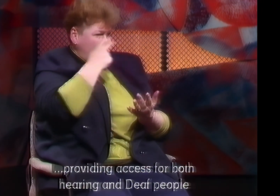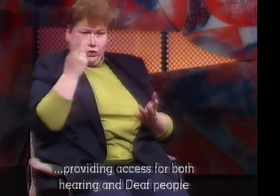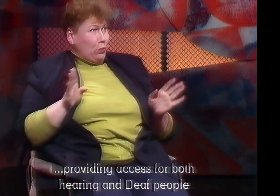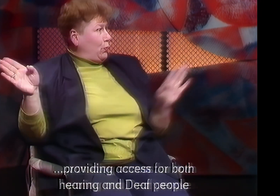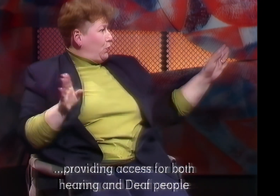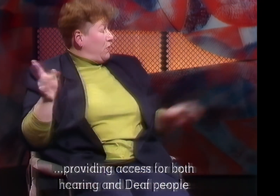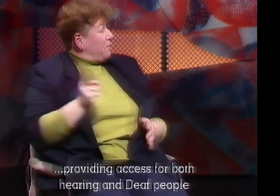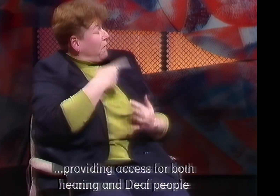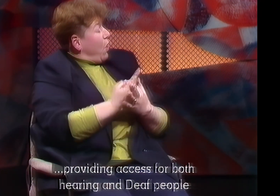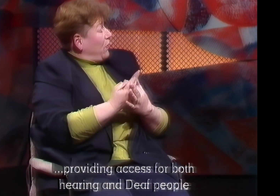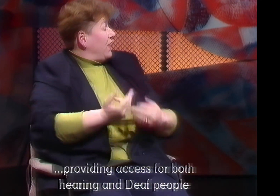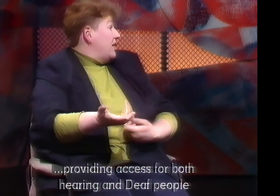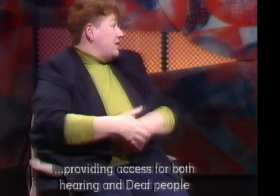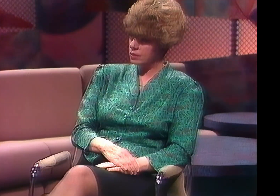deaf people. We should do both.